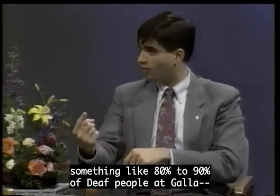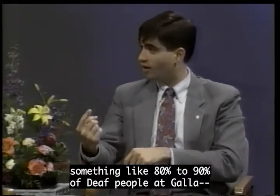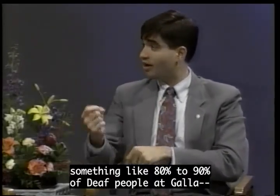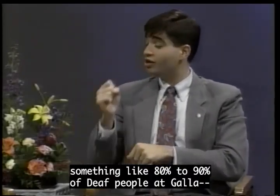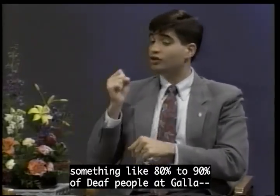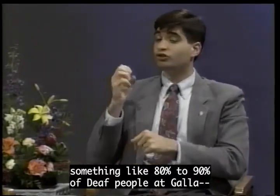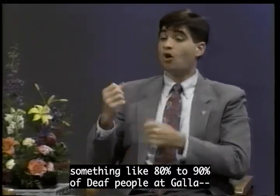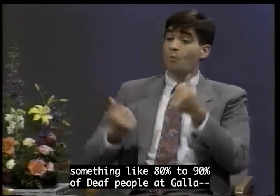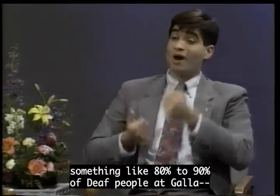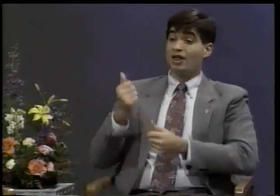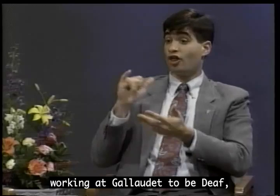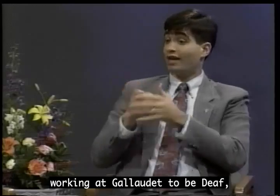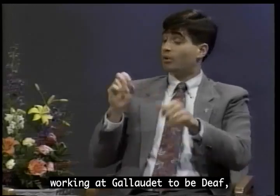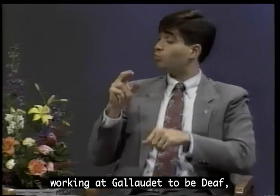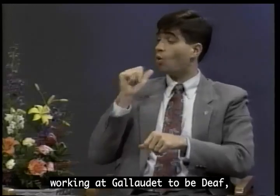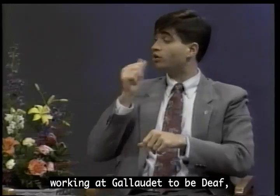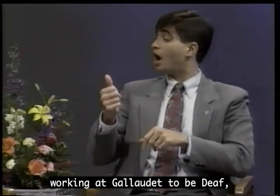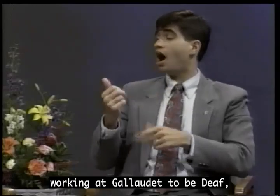at working at Gallaudet to be deaf.